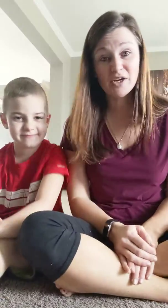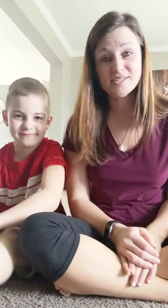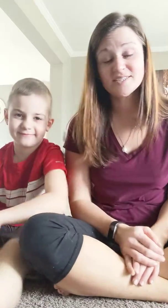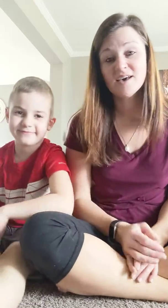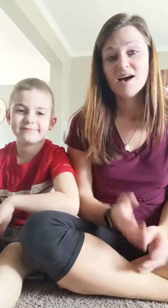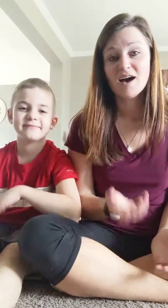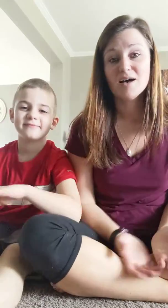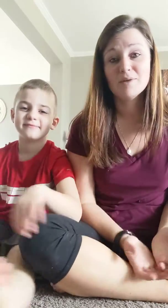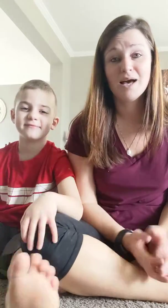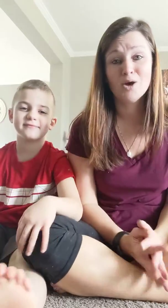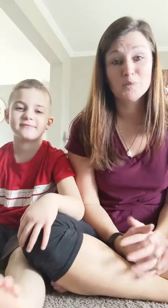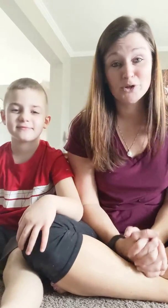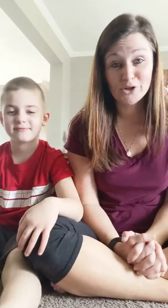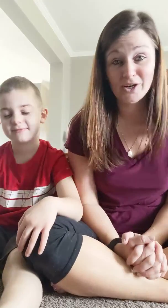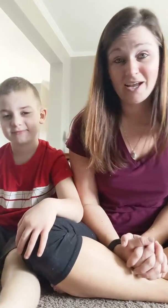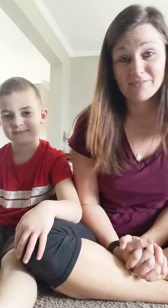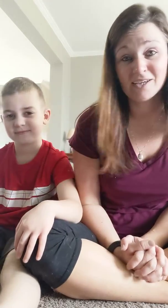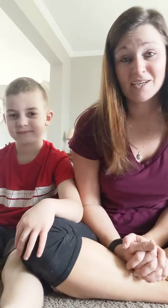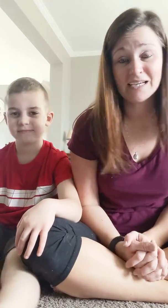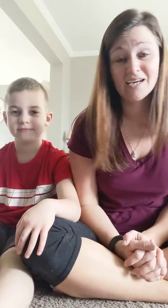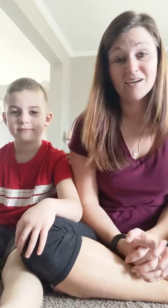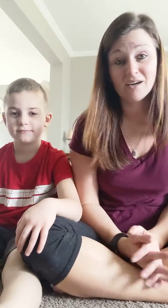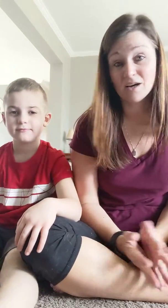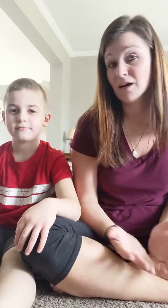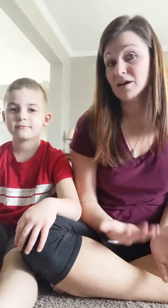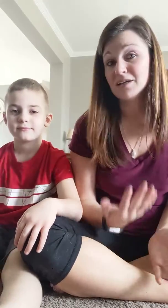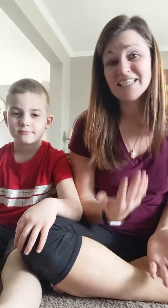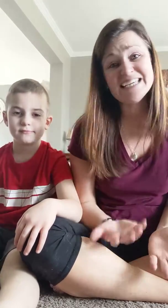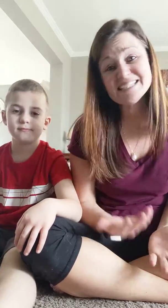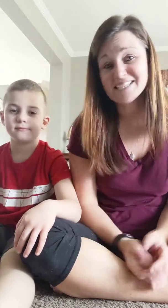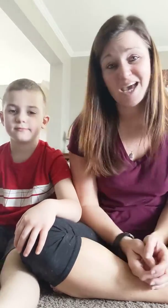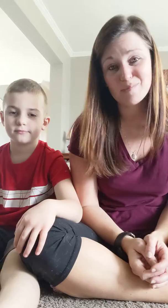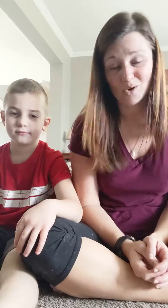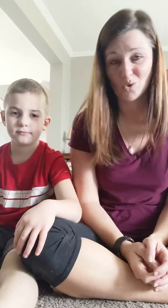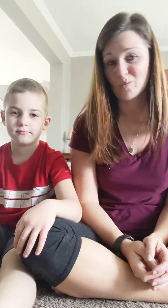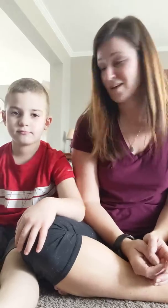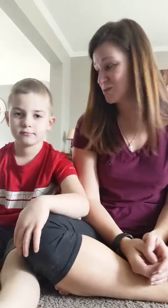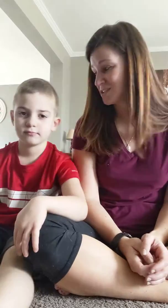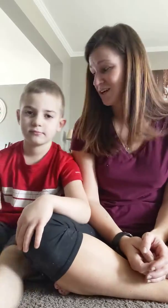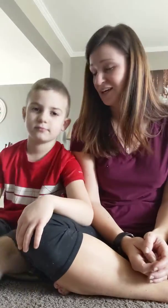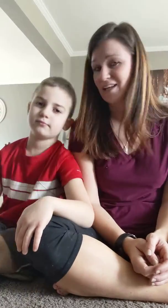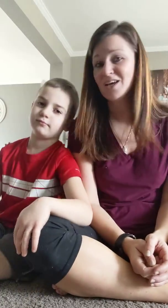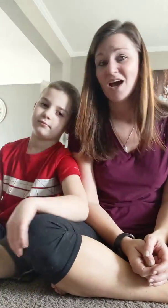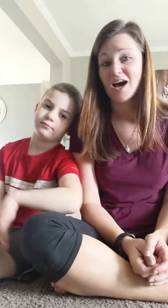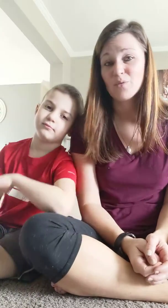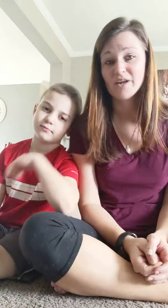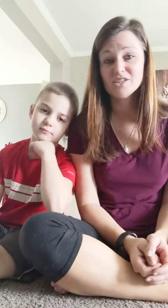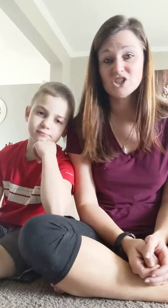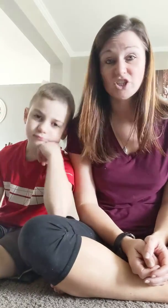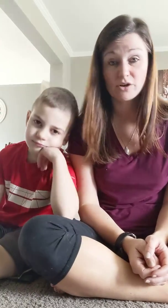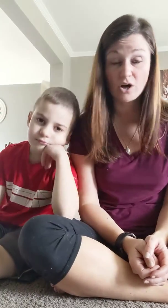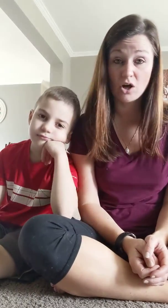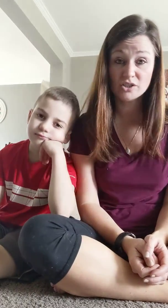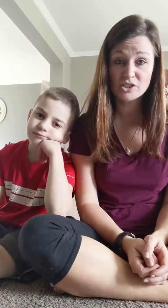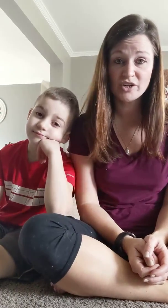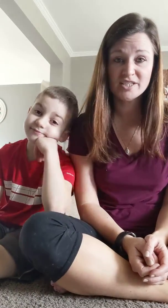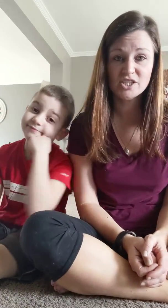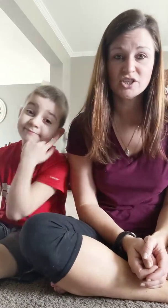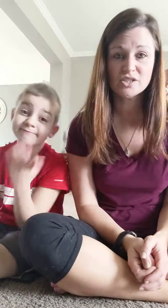Hi, parents. I hope you're having an easy time at home as we're stuck in. I wanted to share the All Done Transition